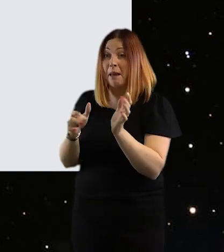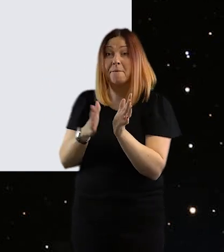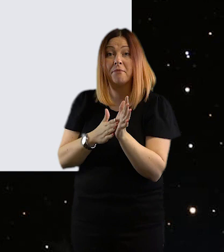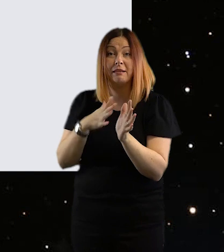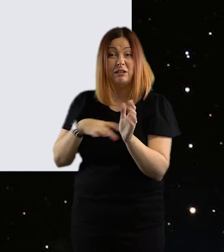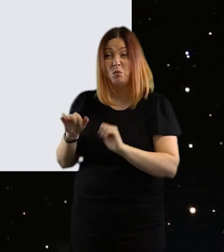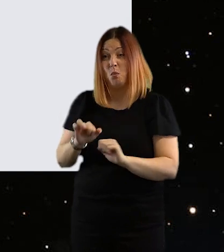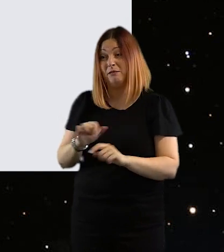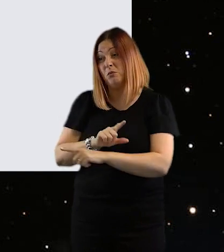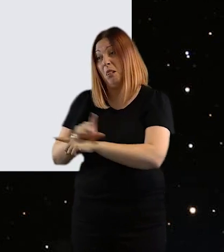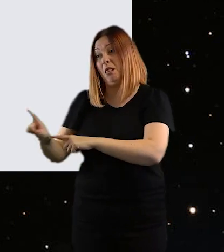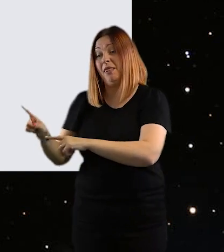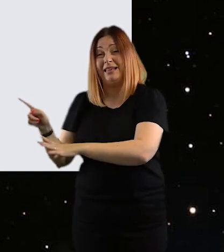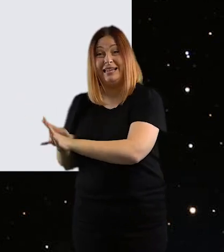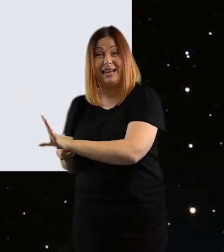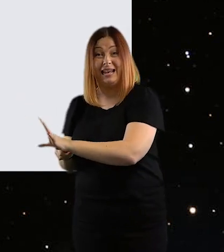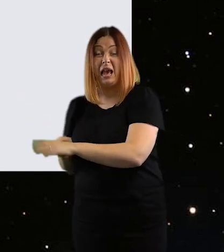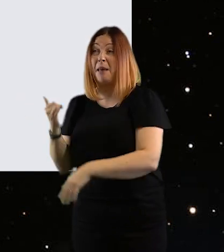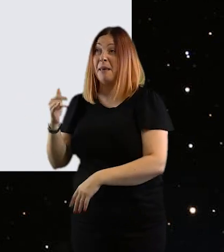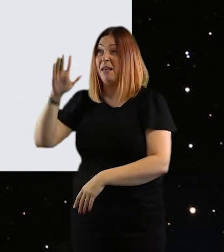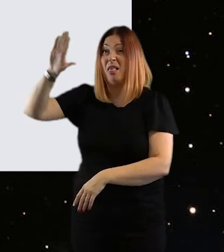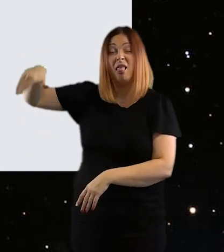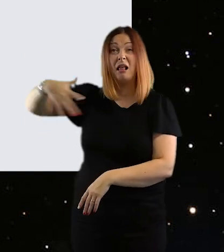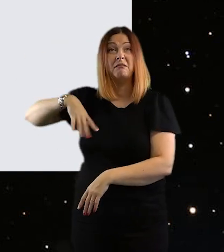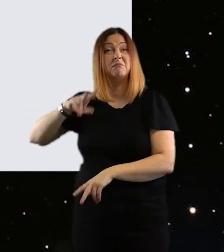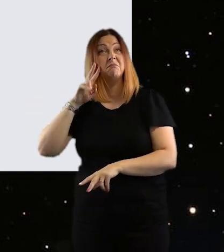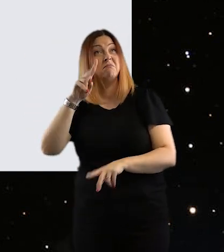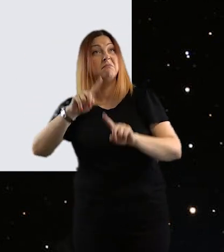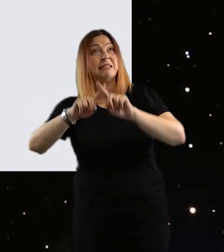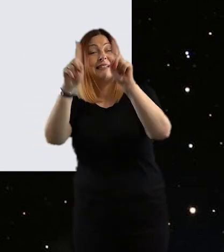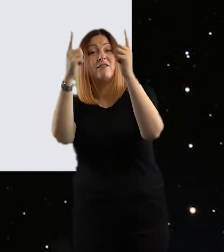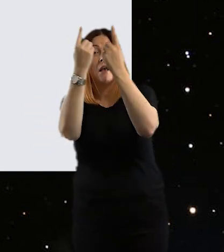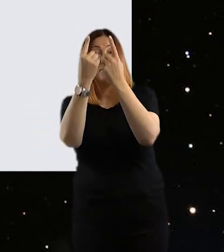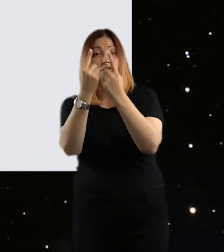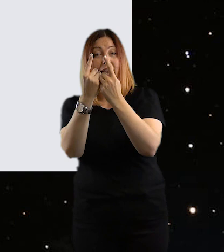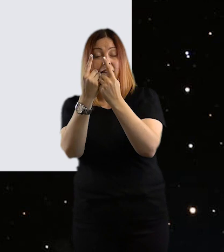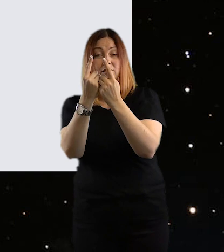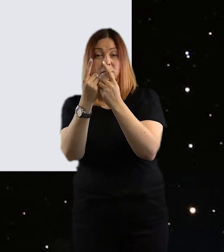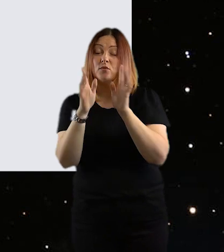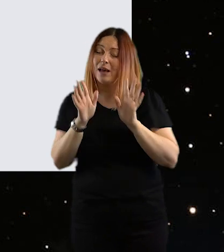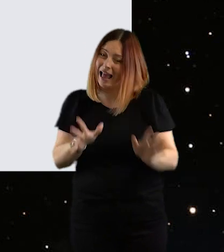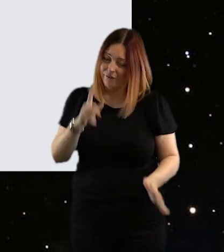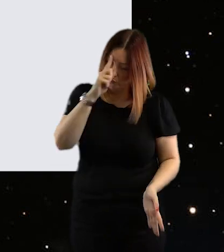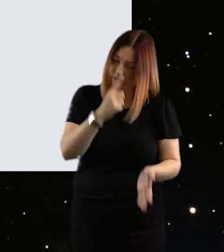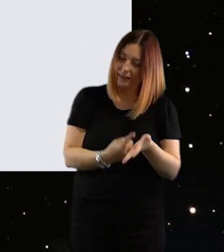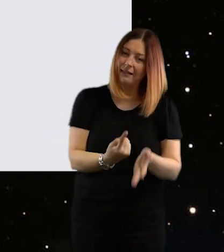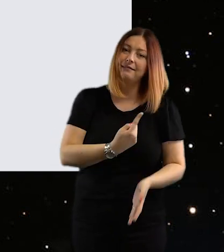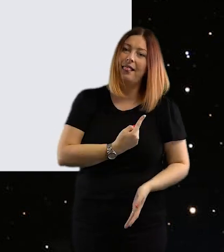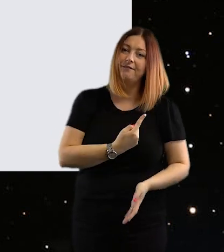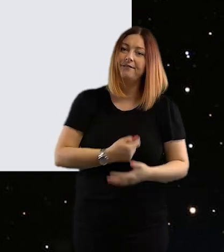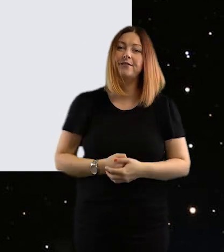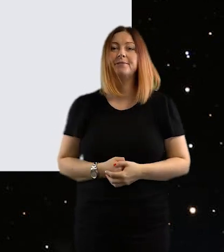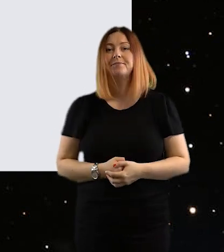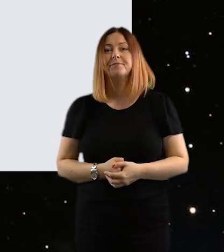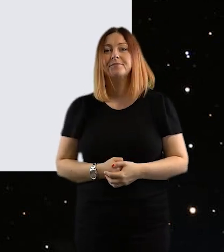need to select a different object to study, but those options are for you to decide. But in this